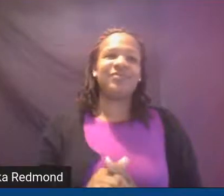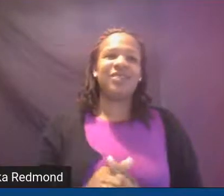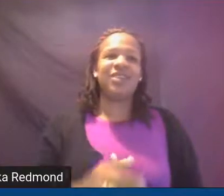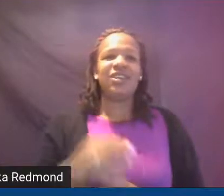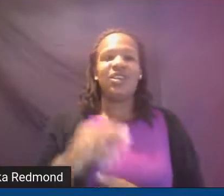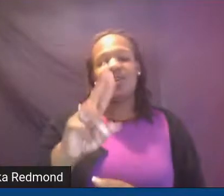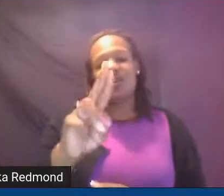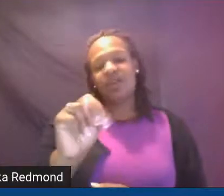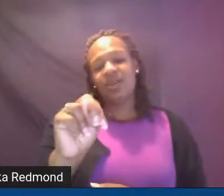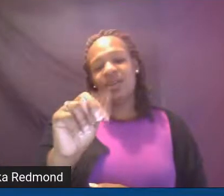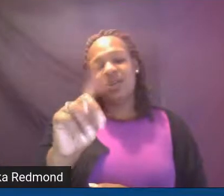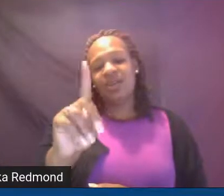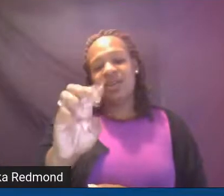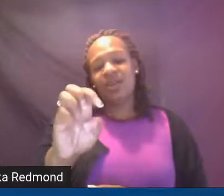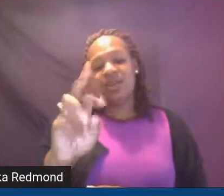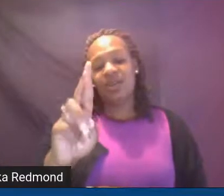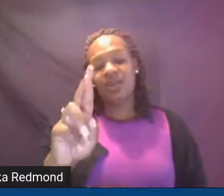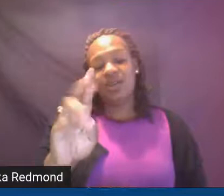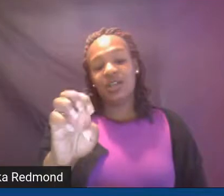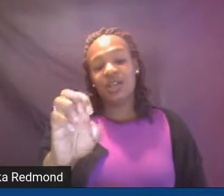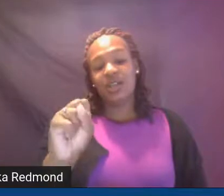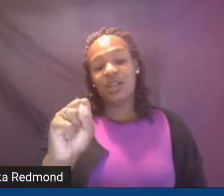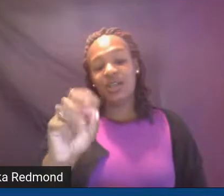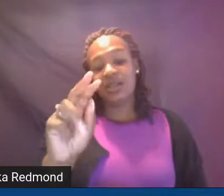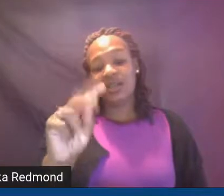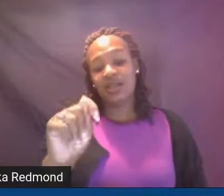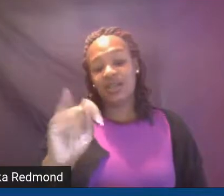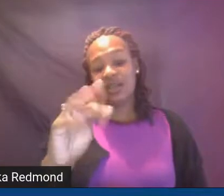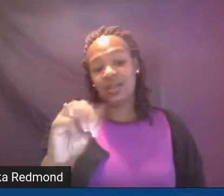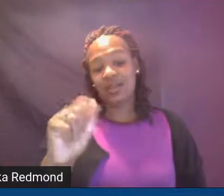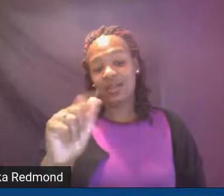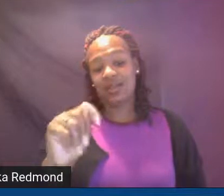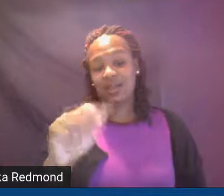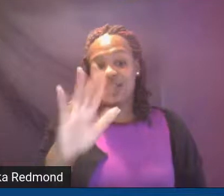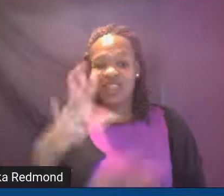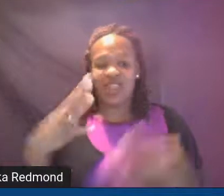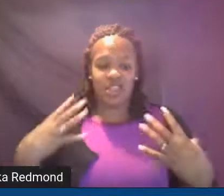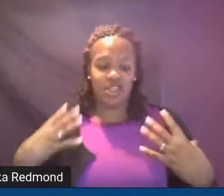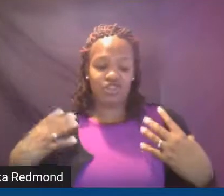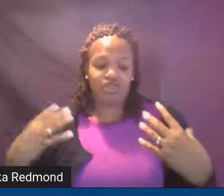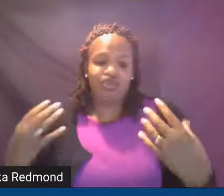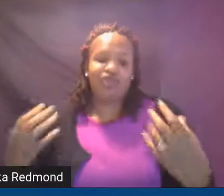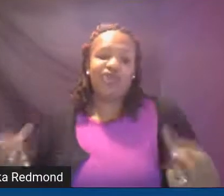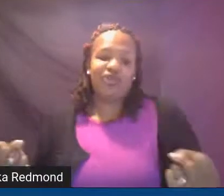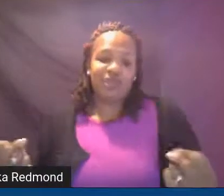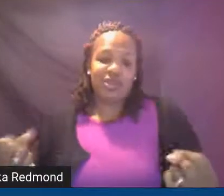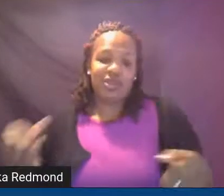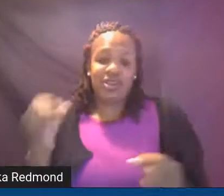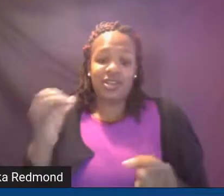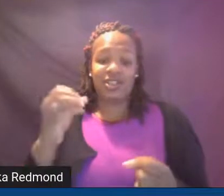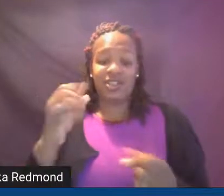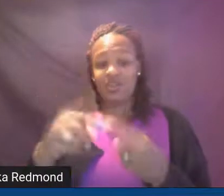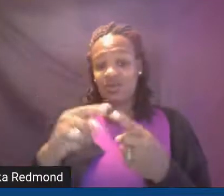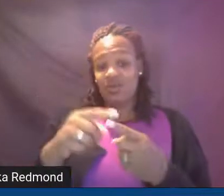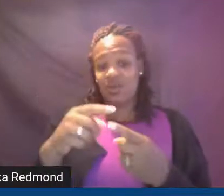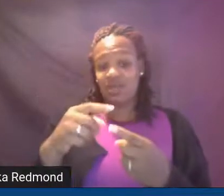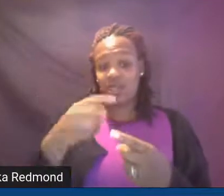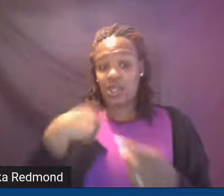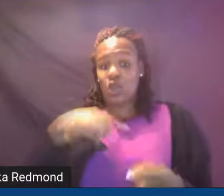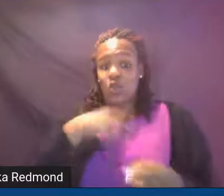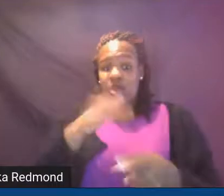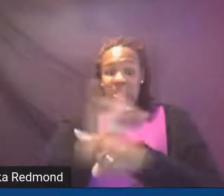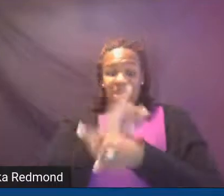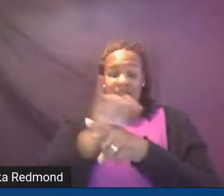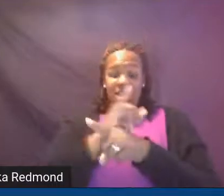underestimate their strength, their abilities. And so when we as an industry, when we highlight these success